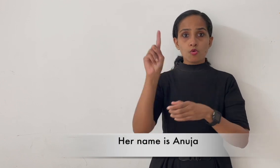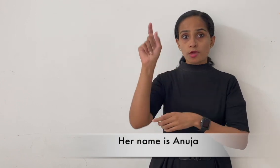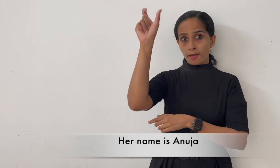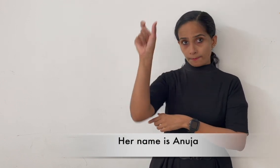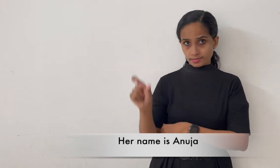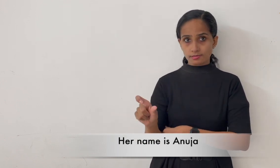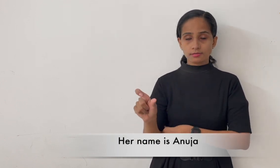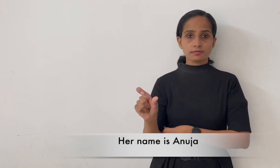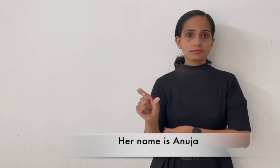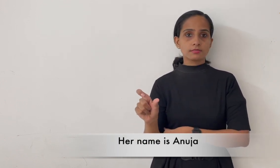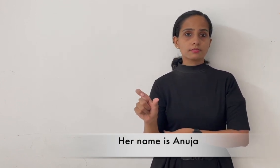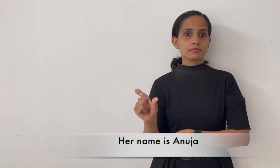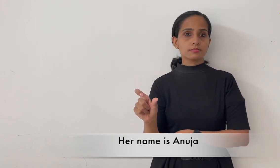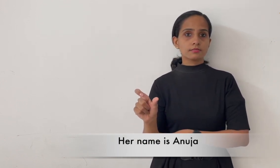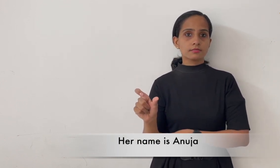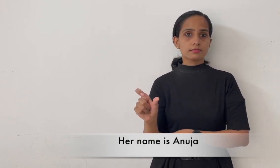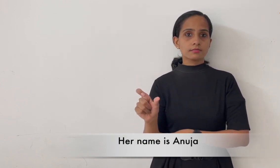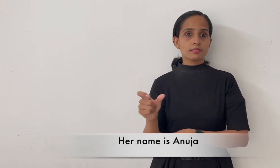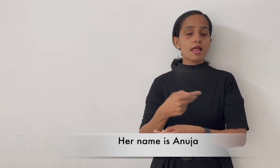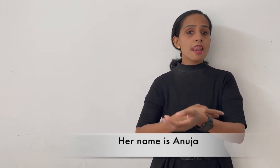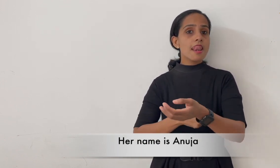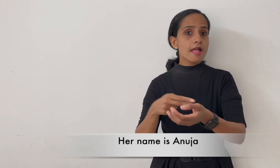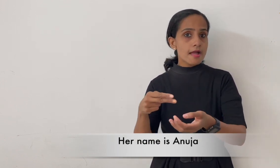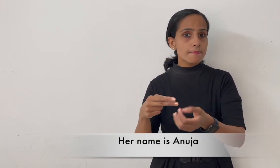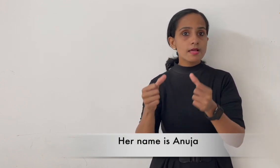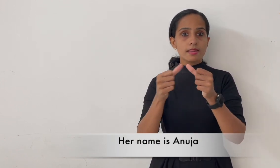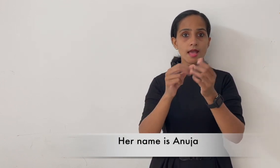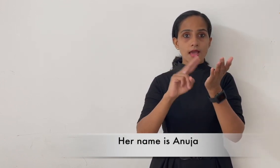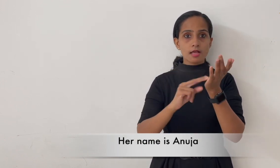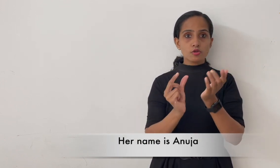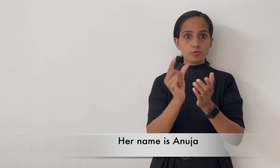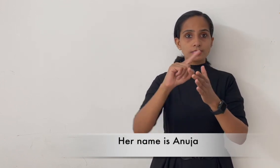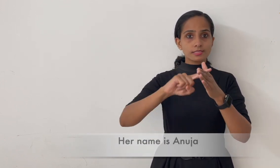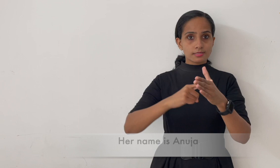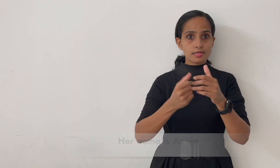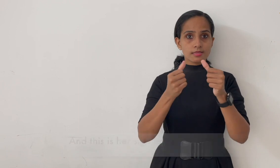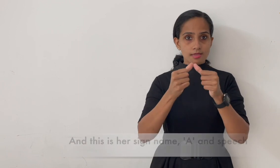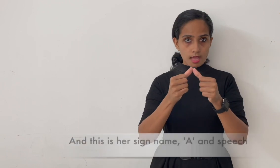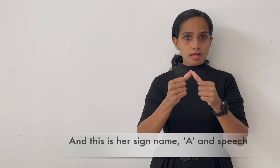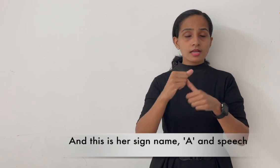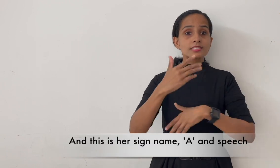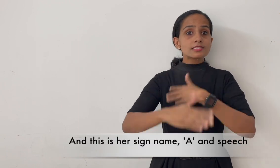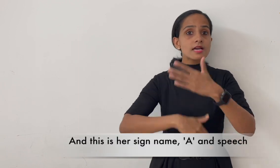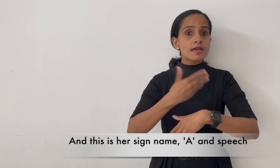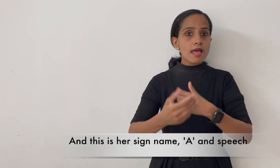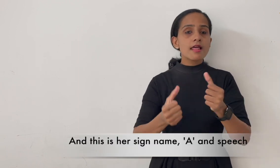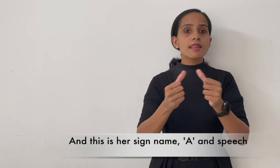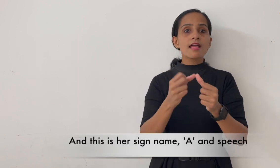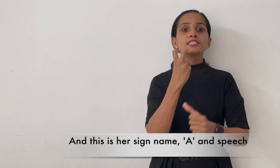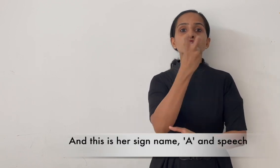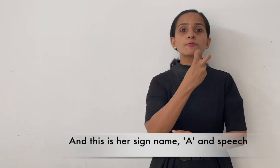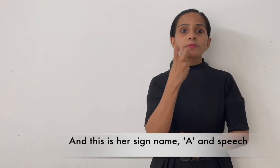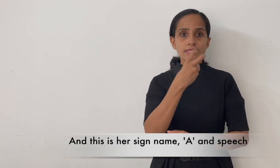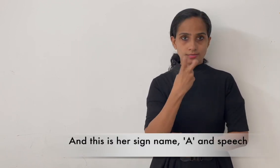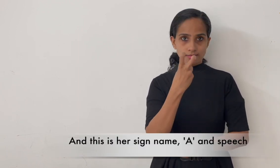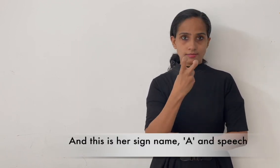name is Anuja, and this is her sign name A